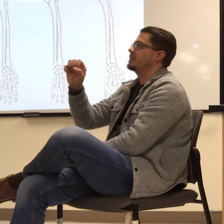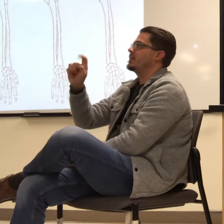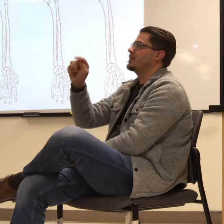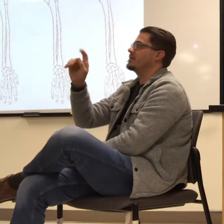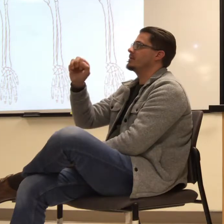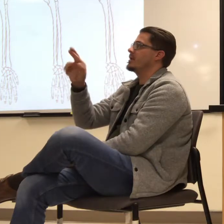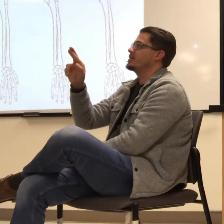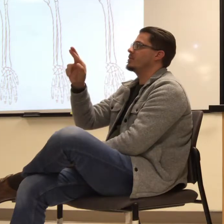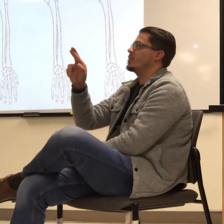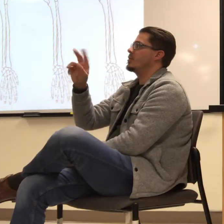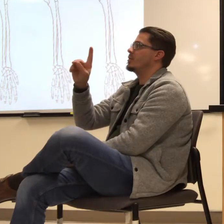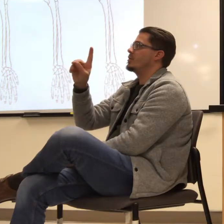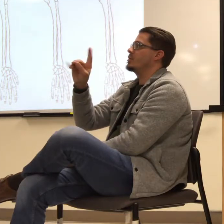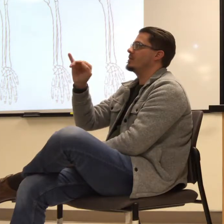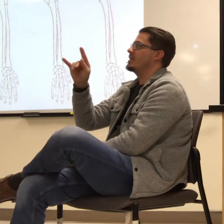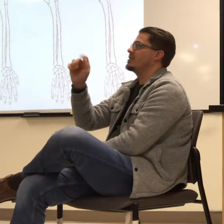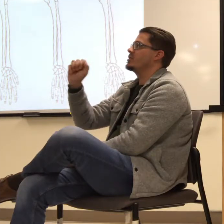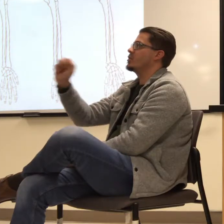Basically,